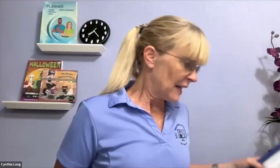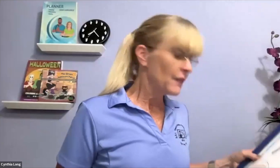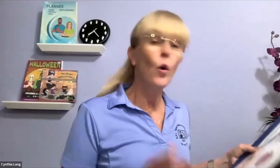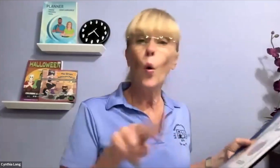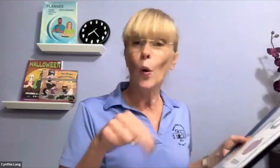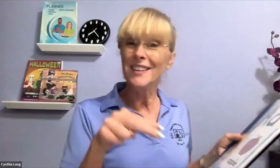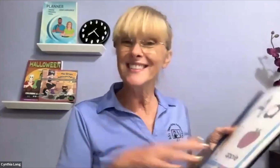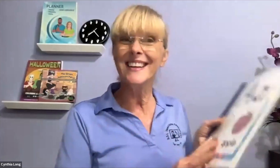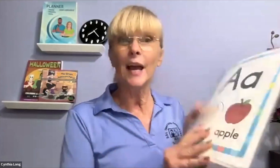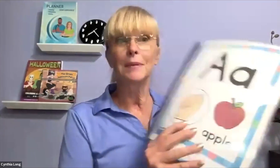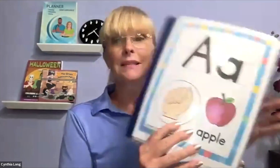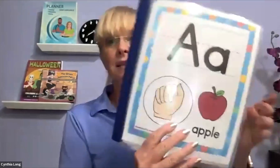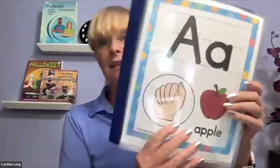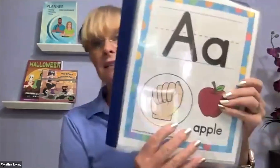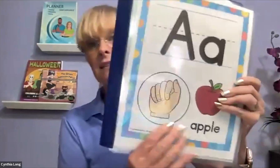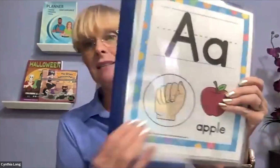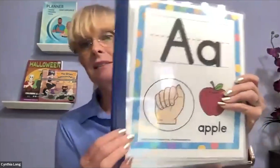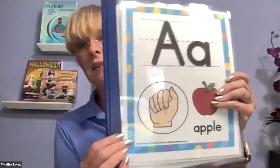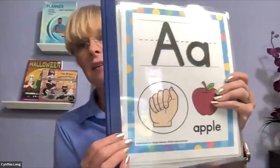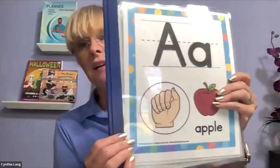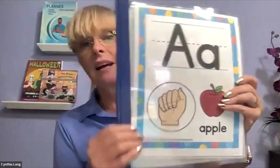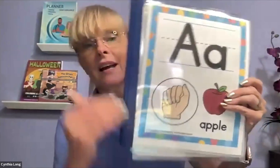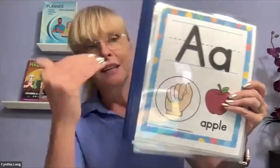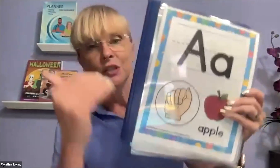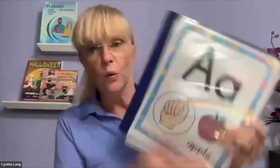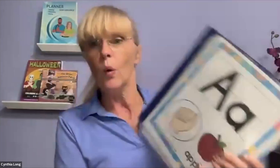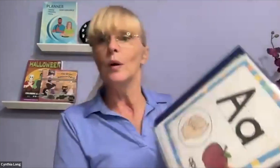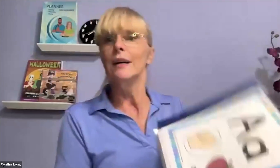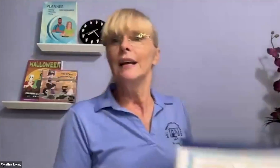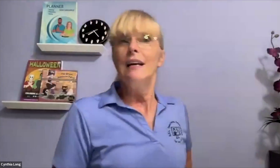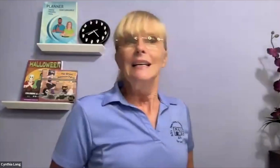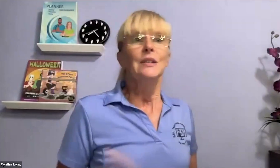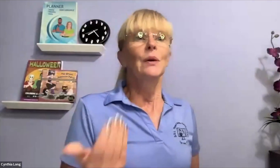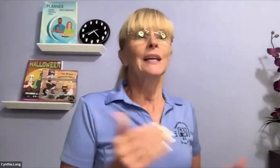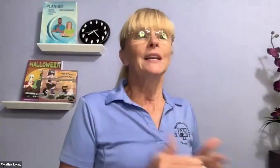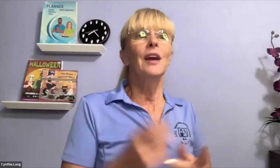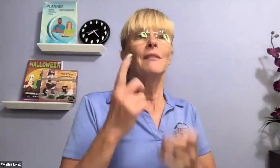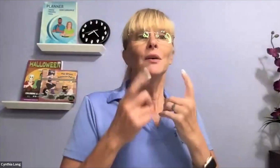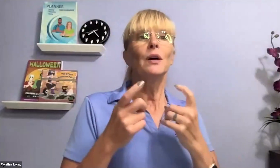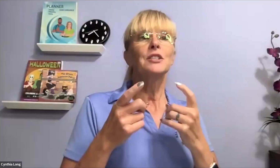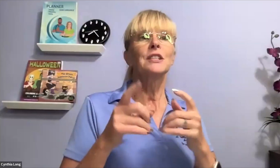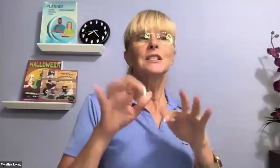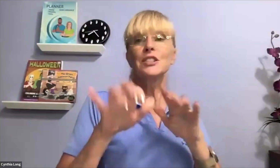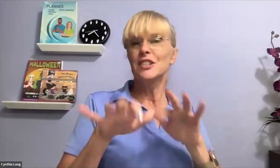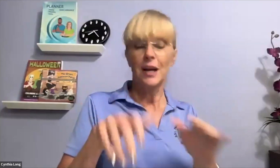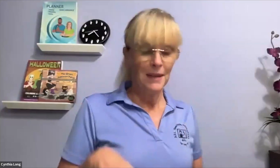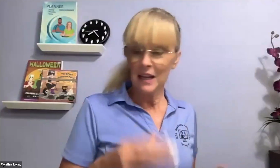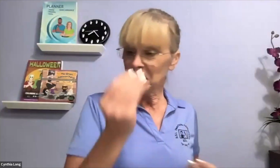And of course, the ABCs. And these go on. So again, if you have any questions, just type that and let